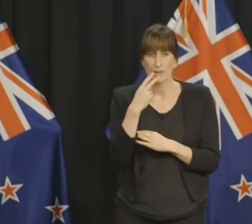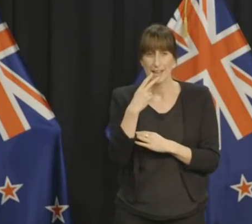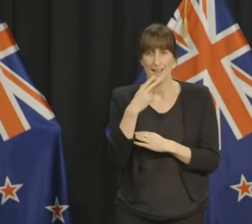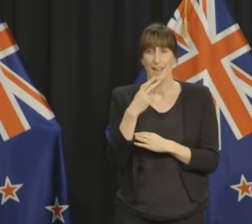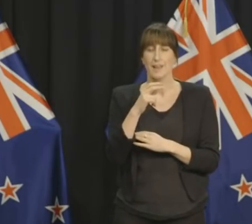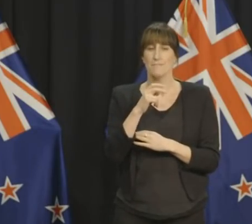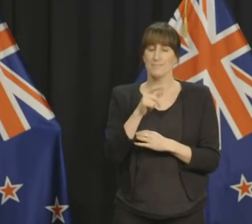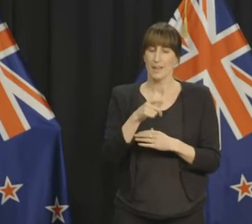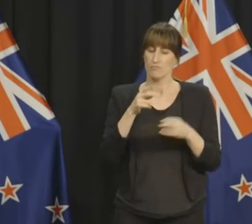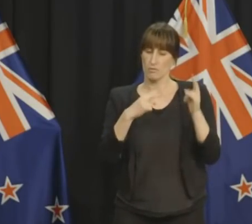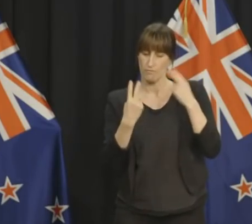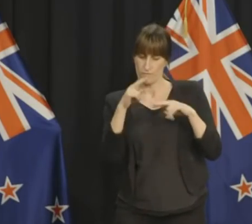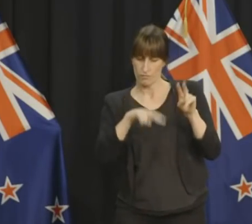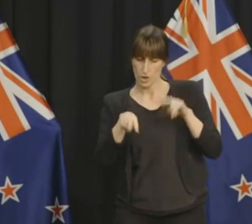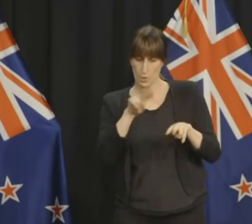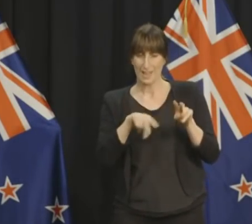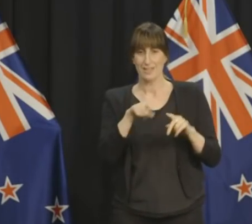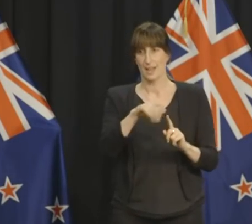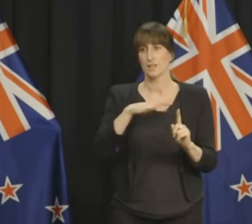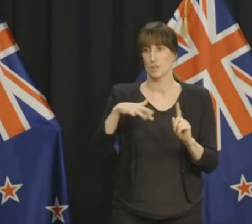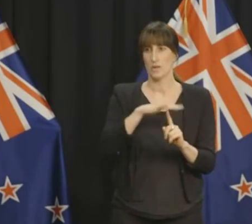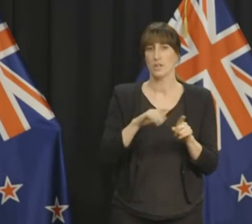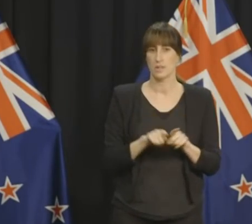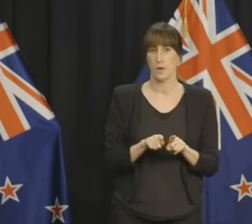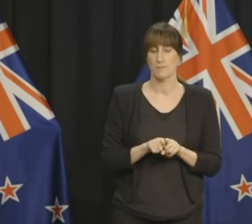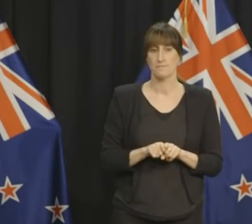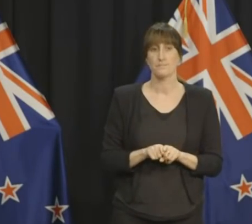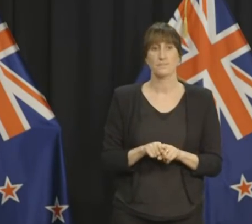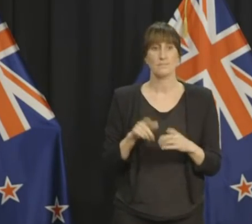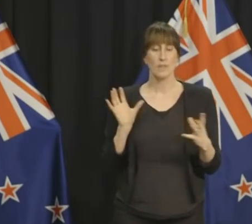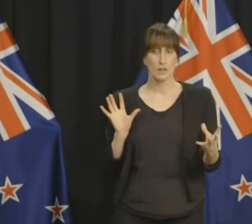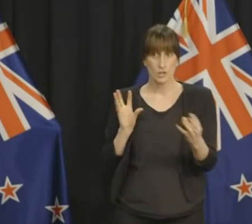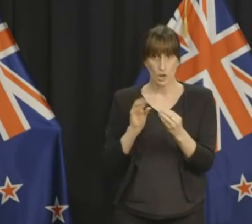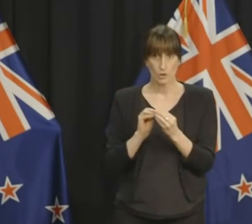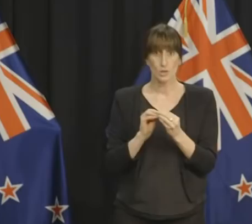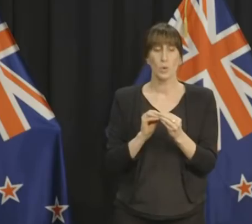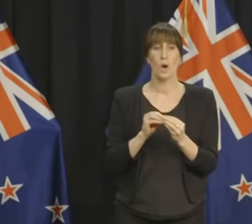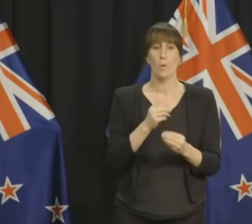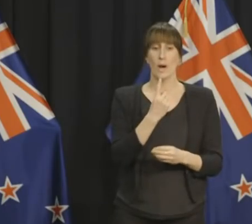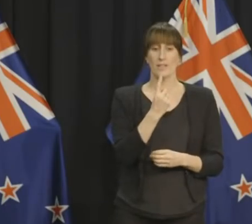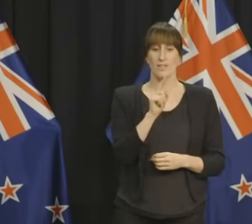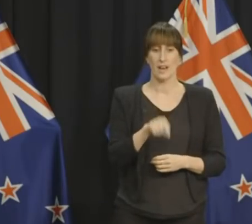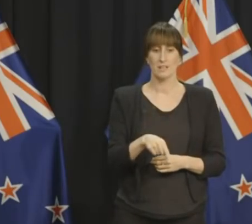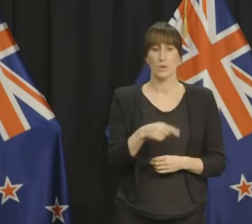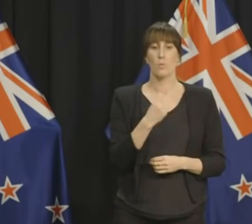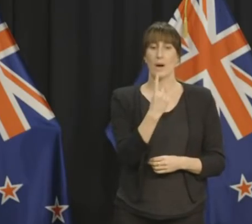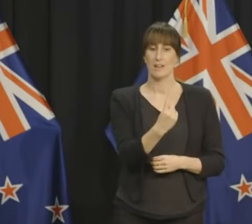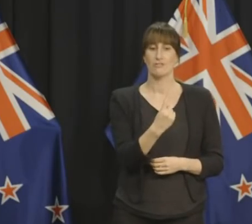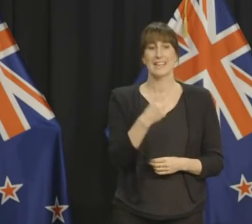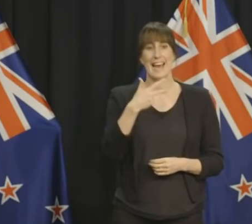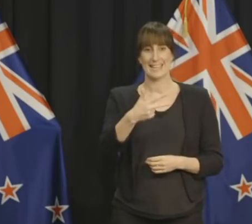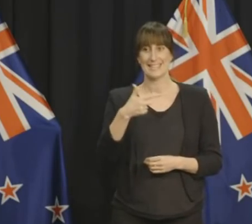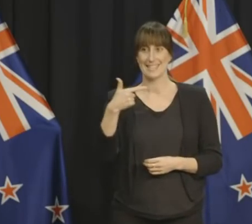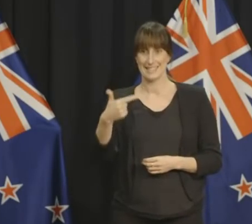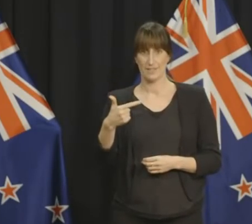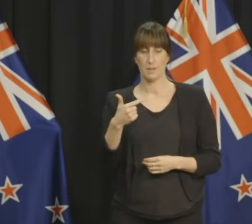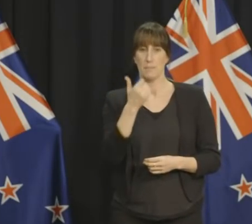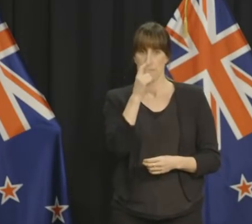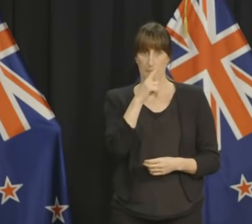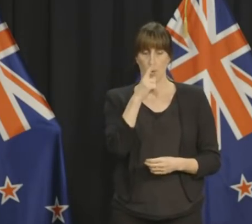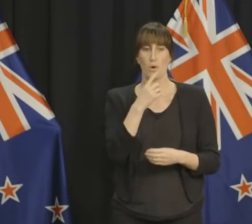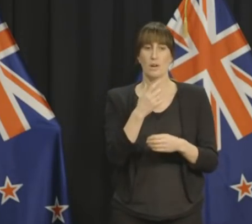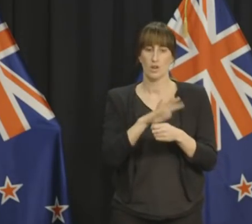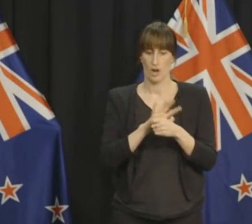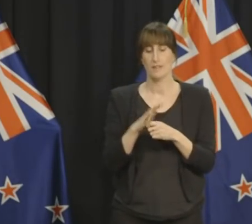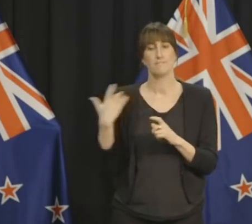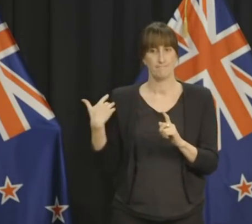brings our total number of confirmed cases of COVID-19 to 1,187, which is the number the Ministry of Health reports to the World